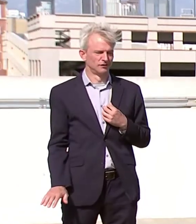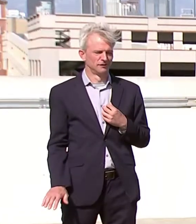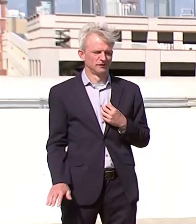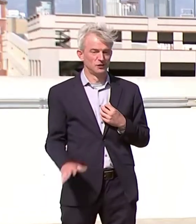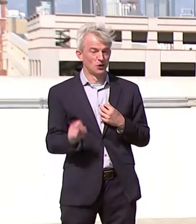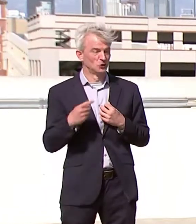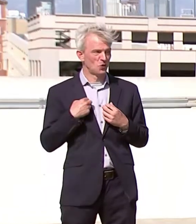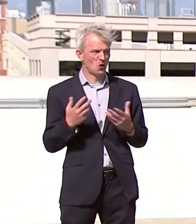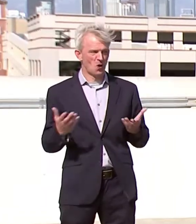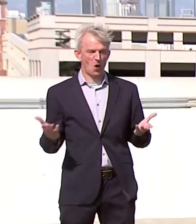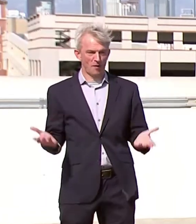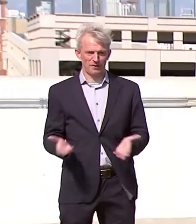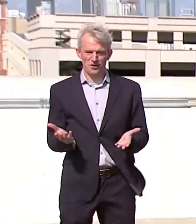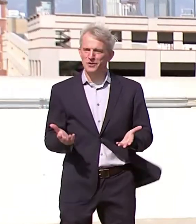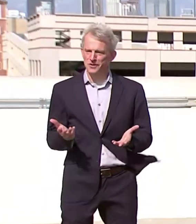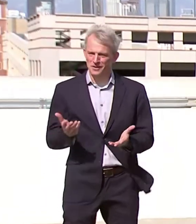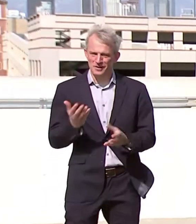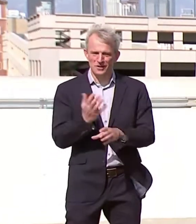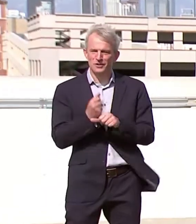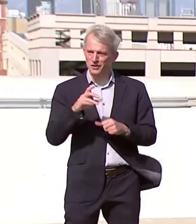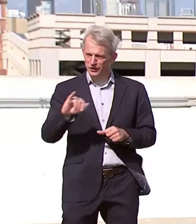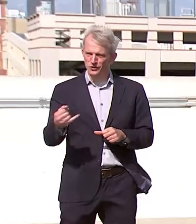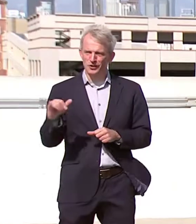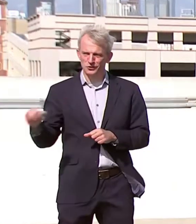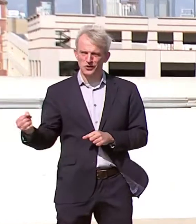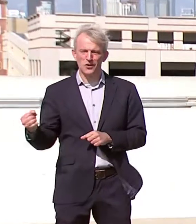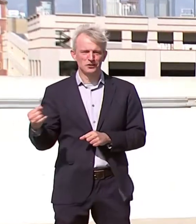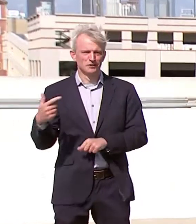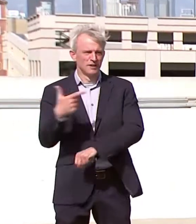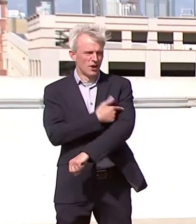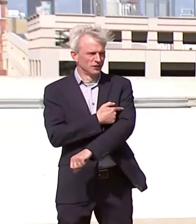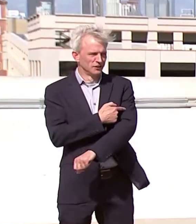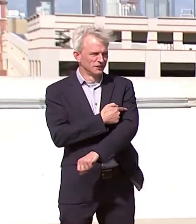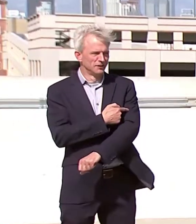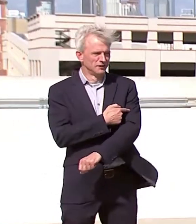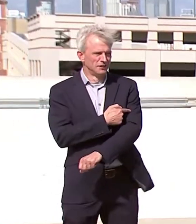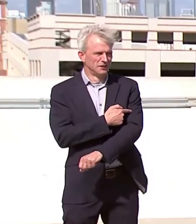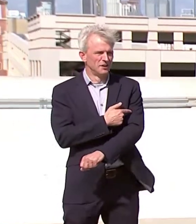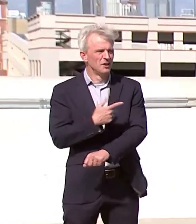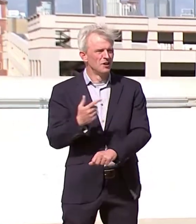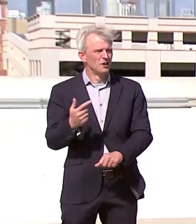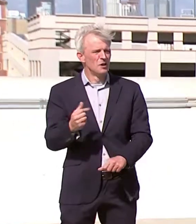so I'm here to get the Johnson & Johnson vaccine.